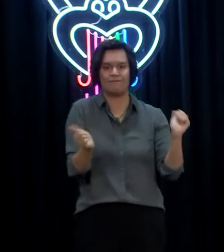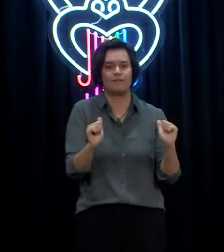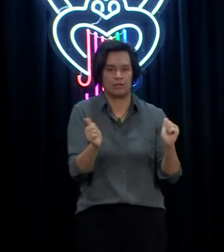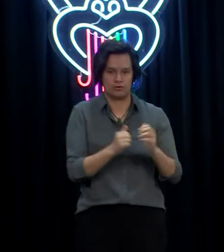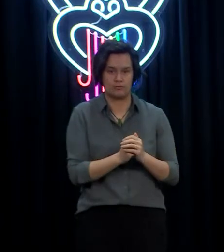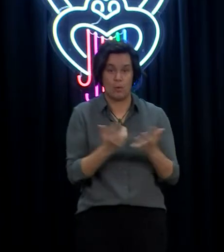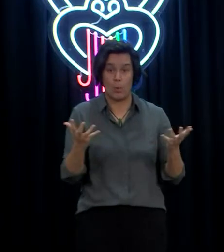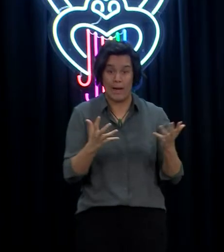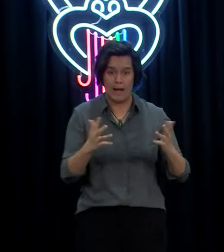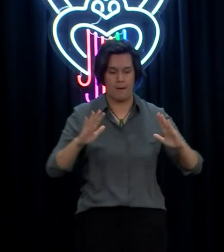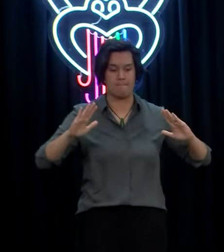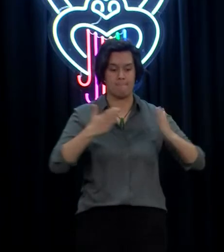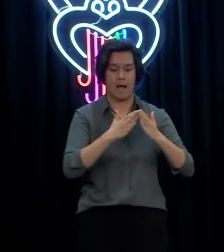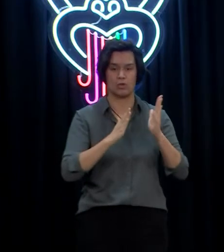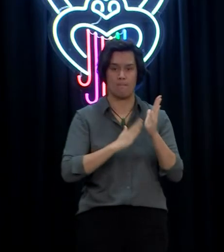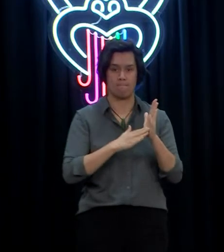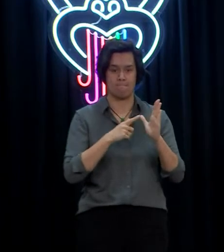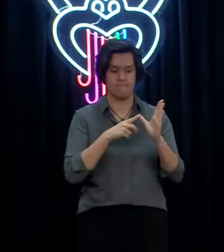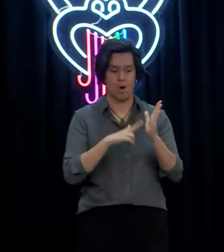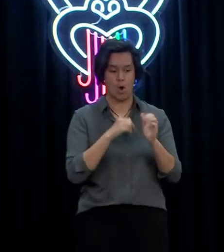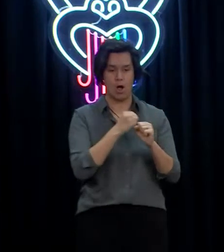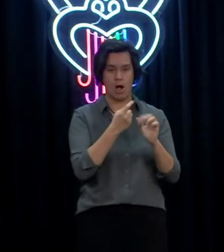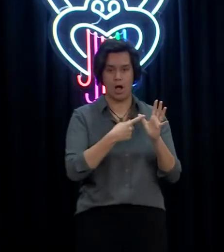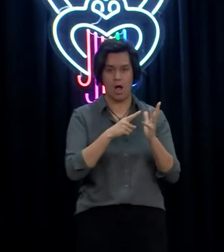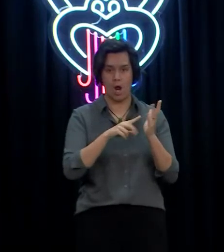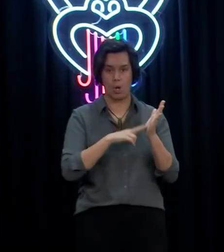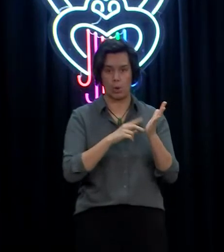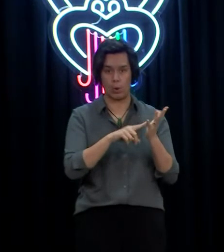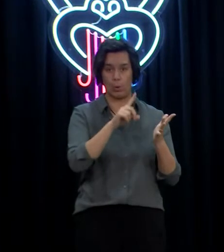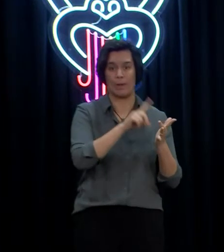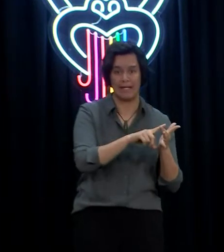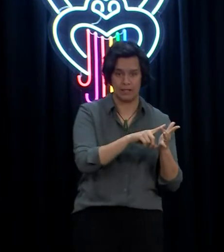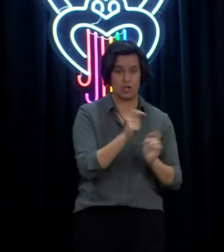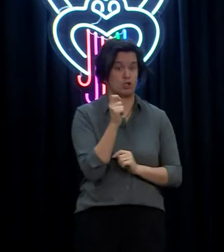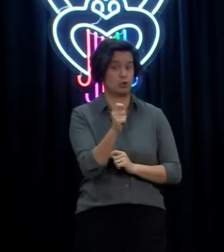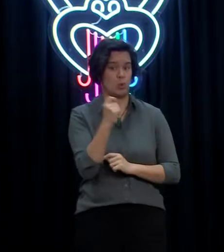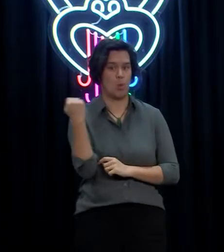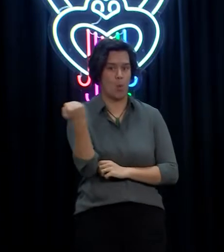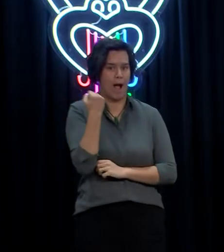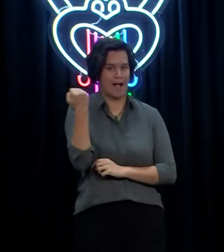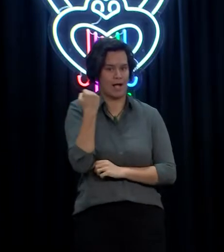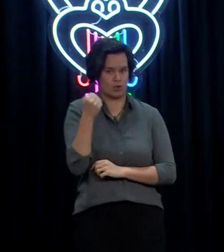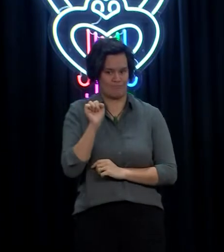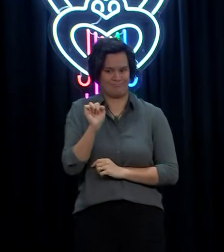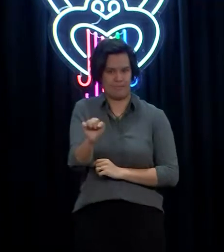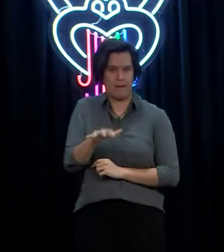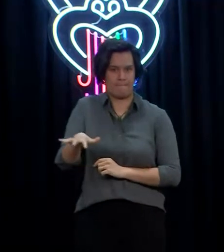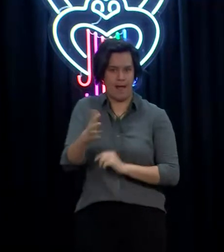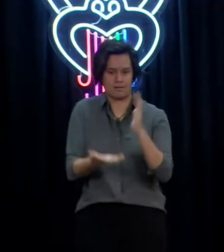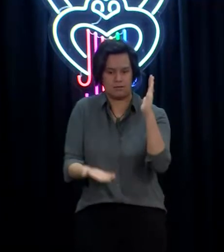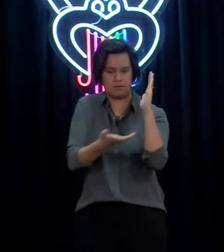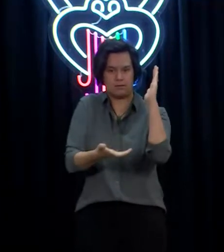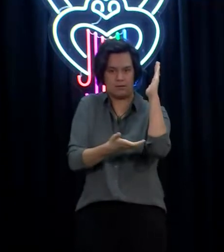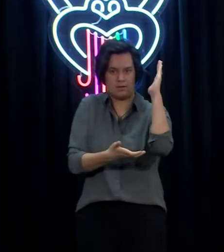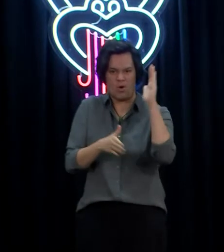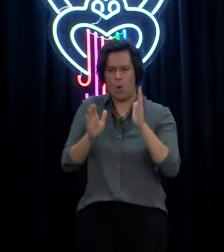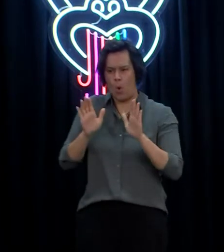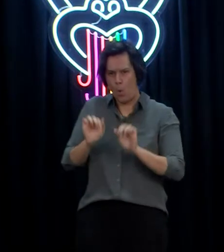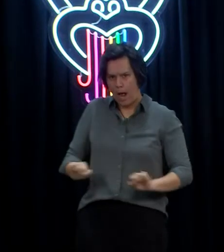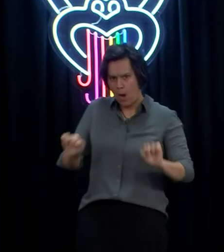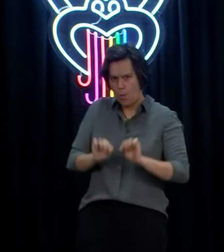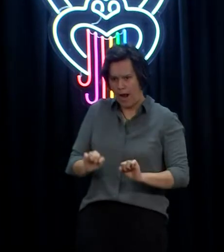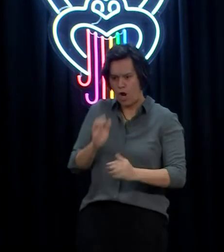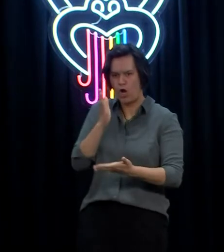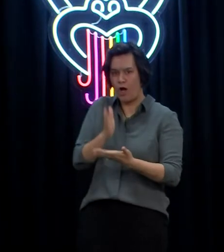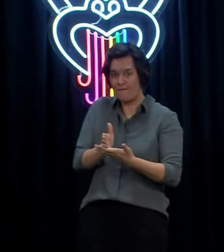Mount Maunganui, and we are expecting further sites in the Waikato to be put online today, once confirmed. If you